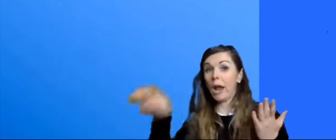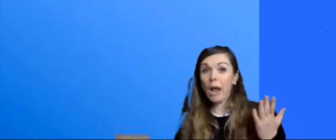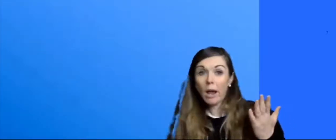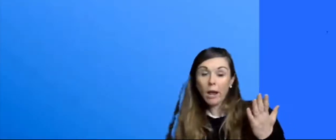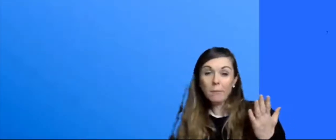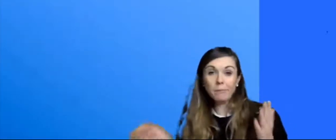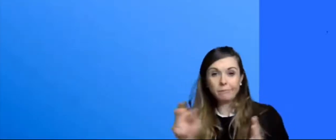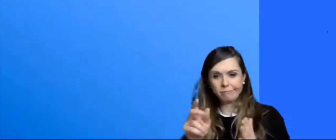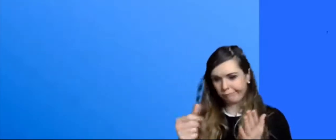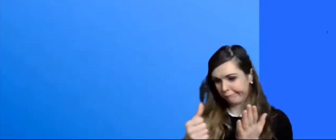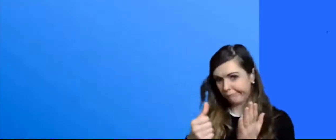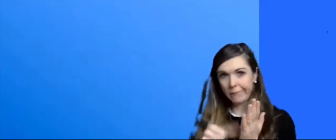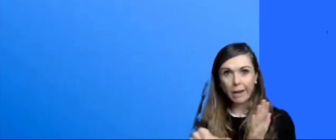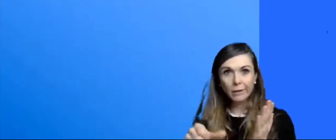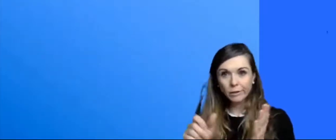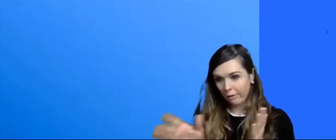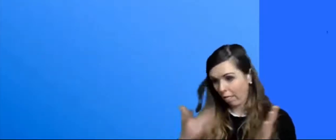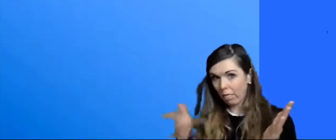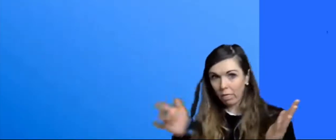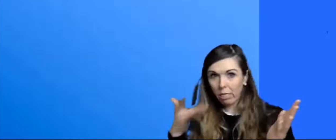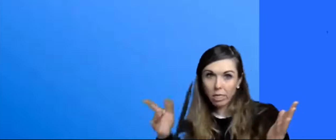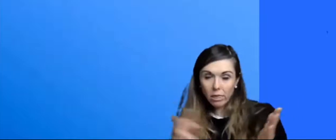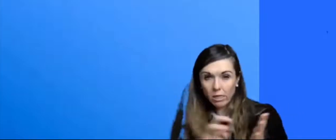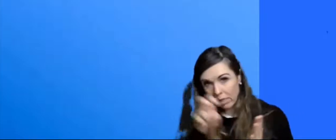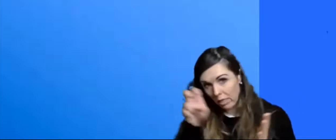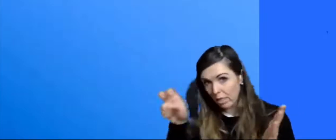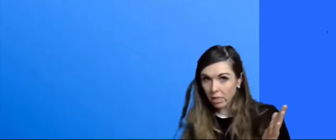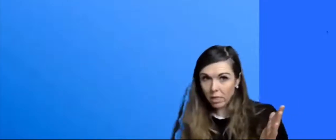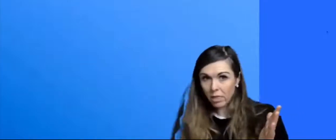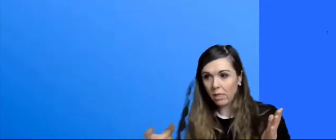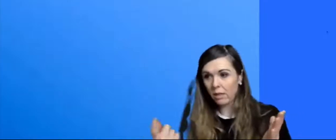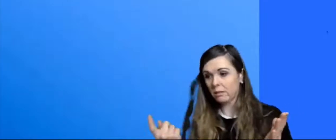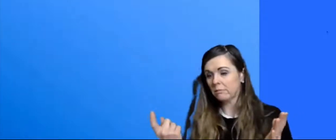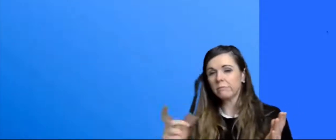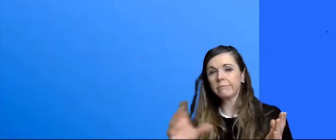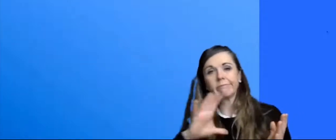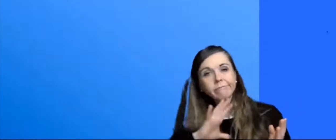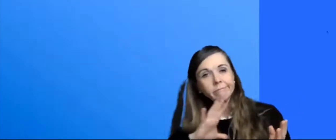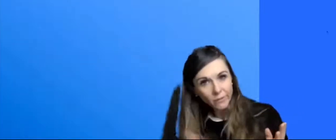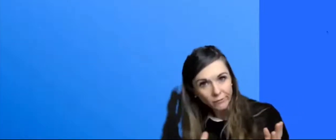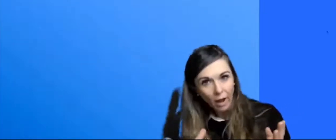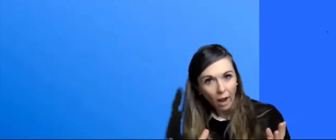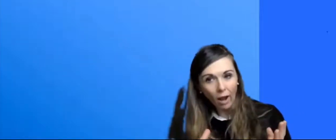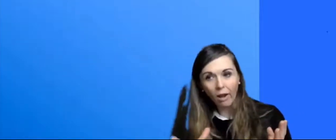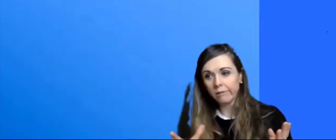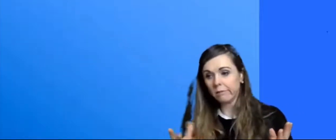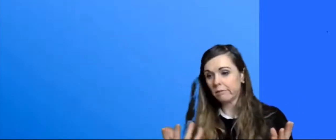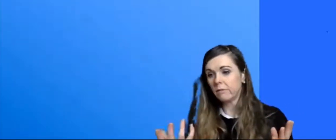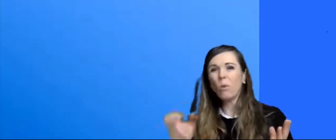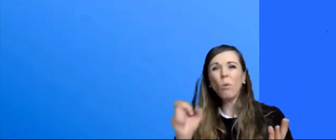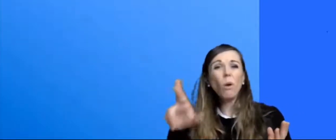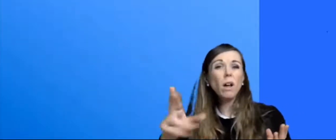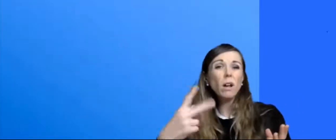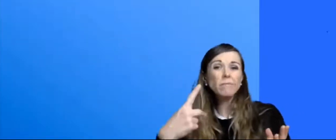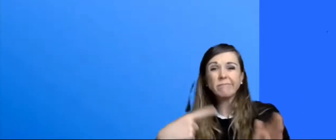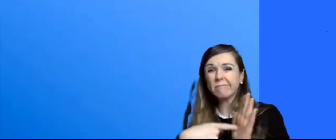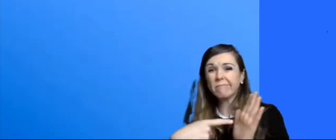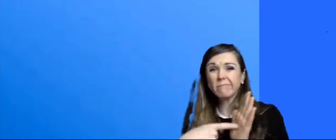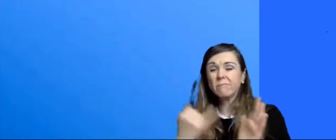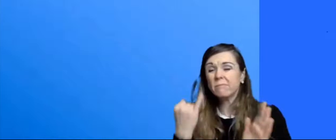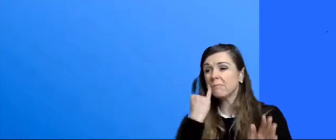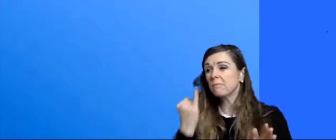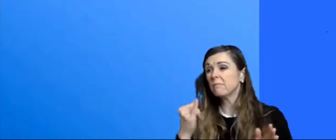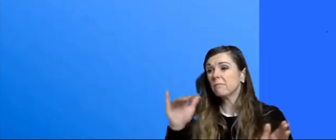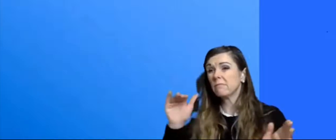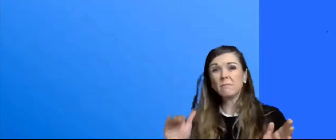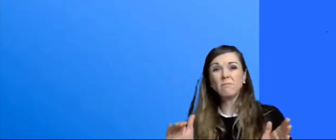really slow, they want to jump to the end, skip a bunch of pages, it's fine.